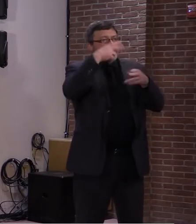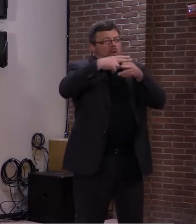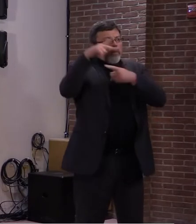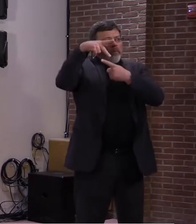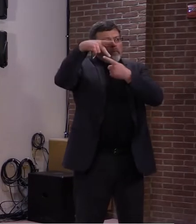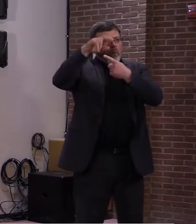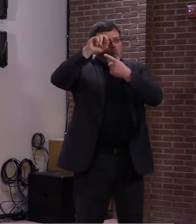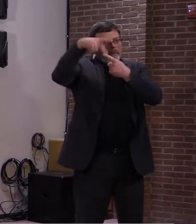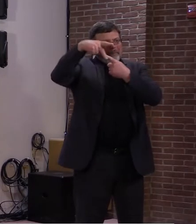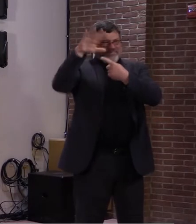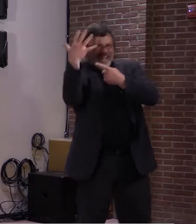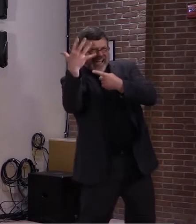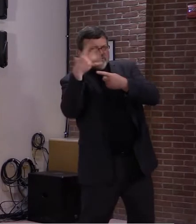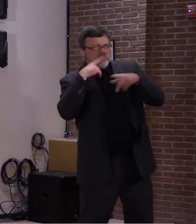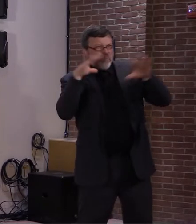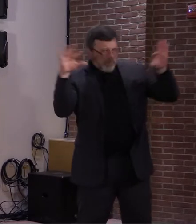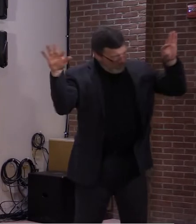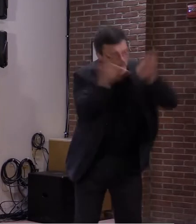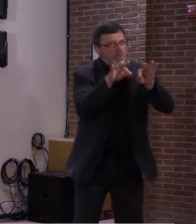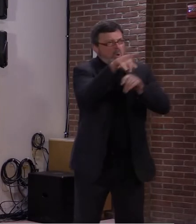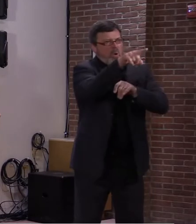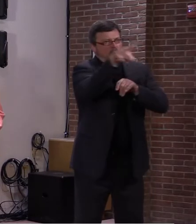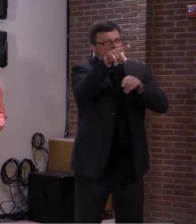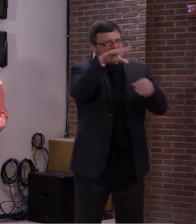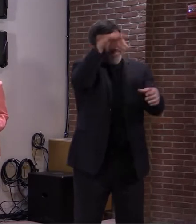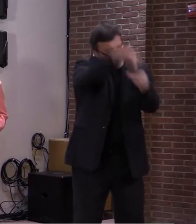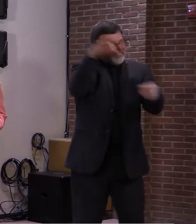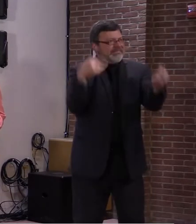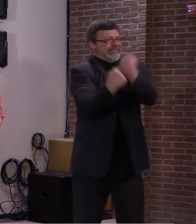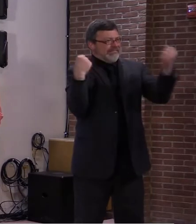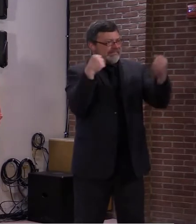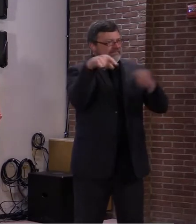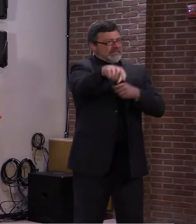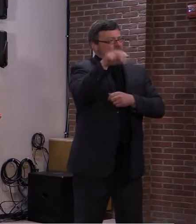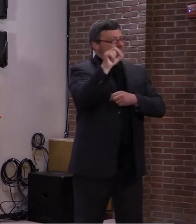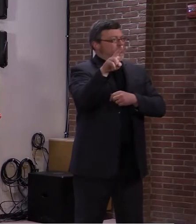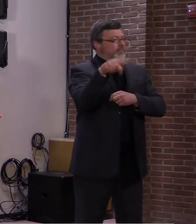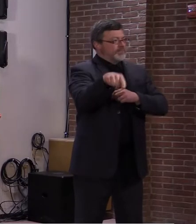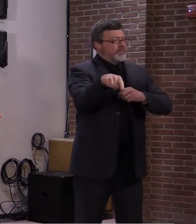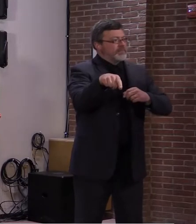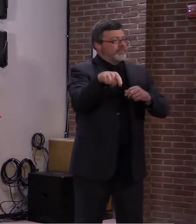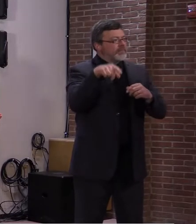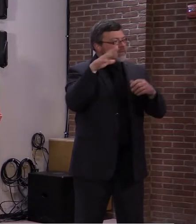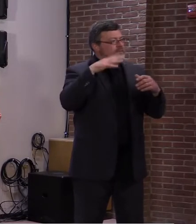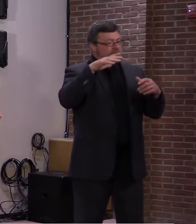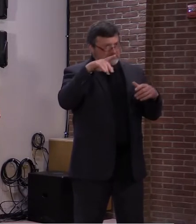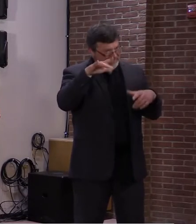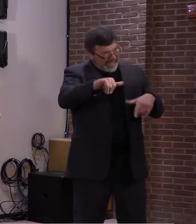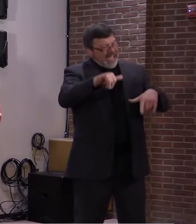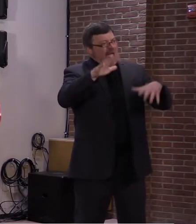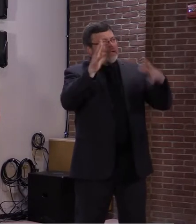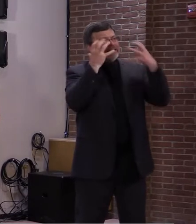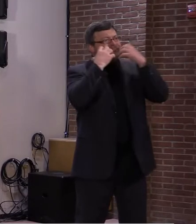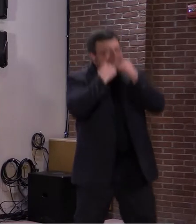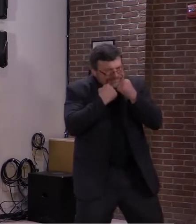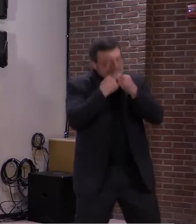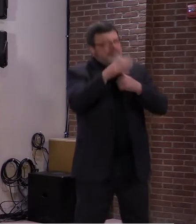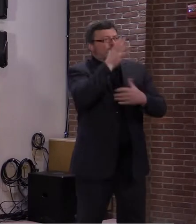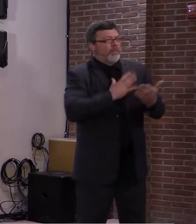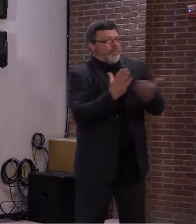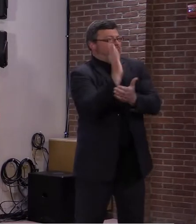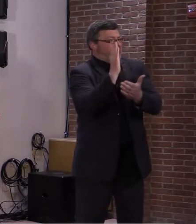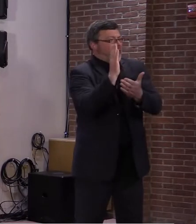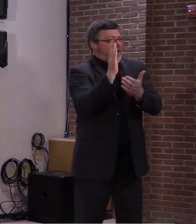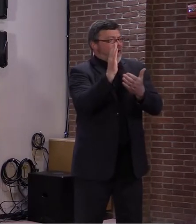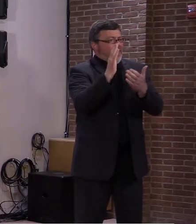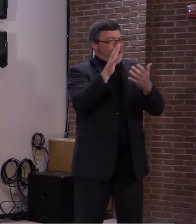So, at the end of the day, the fundamental rights and liberties of all women will be defended, protected, and preserved